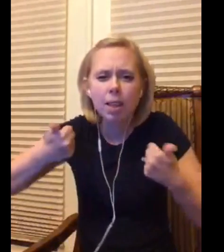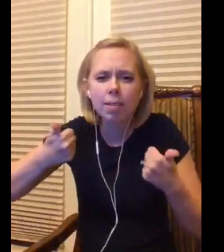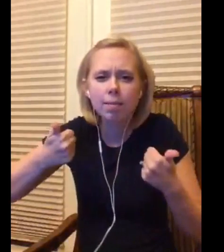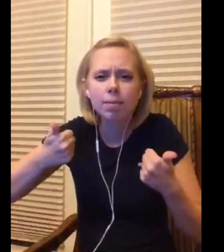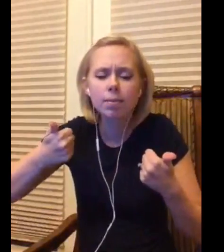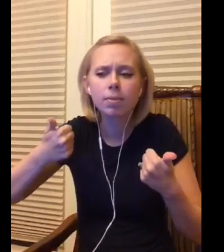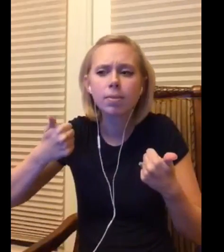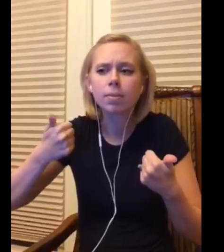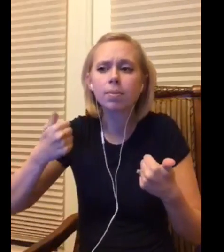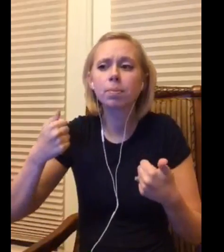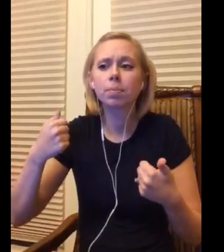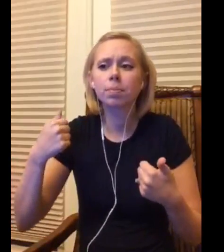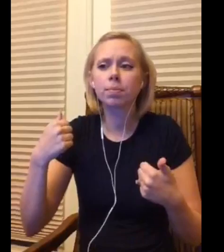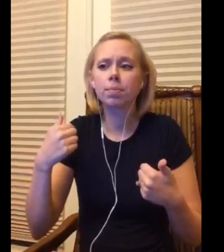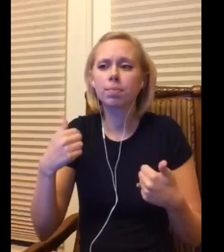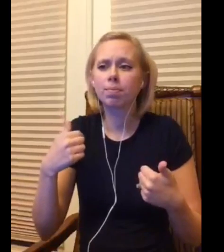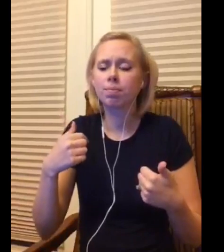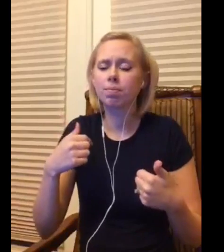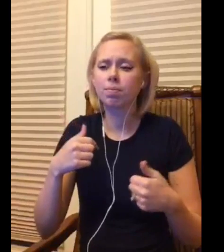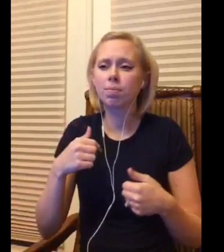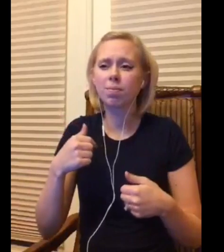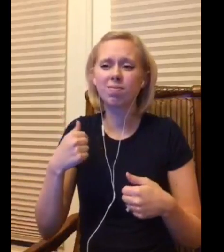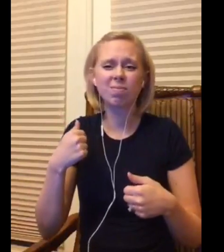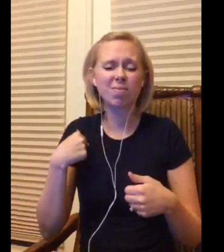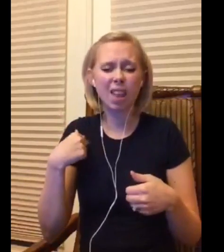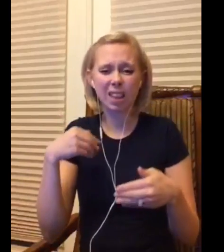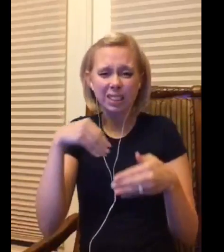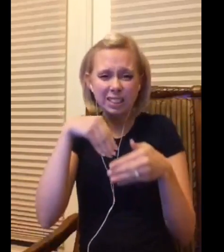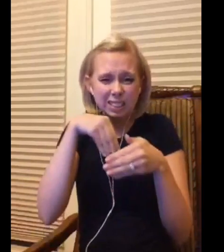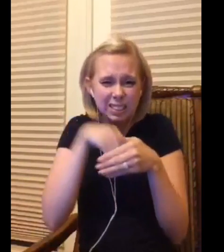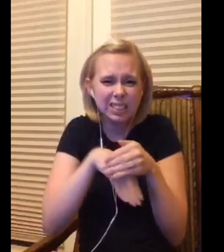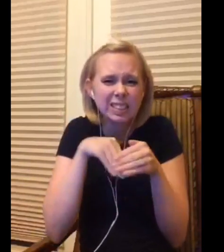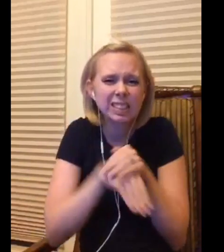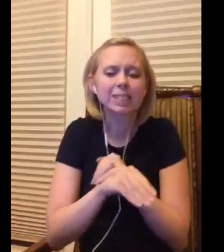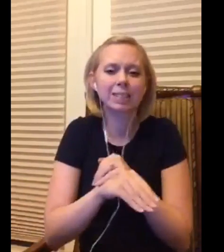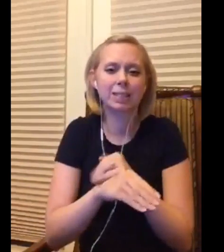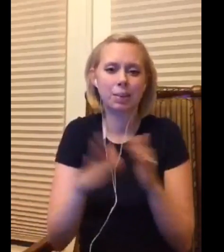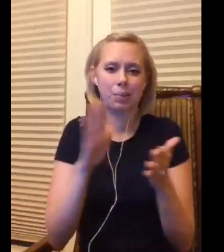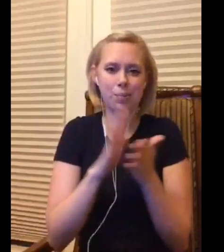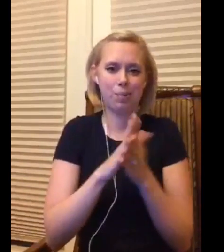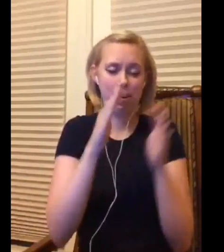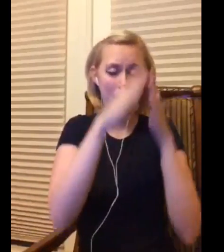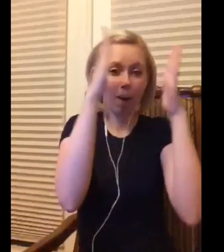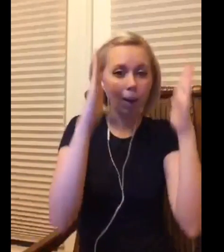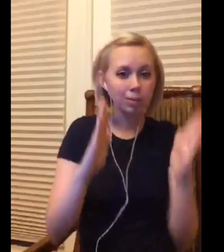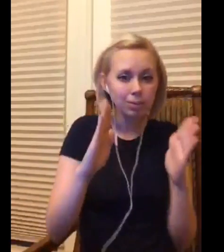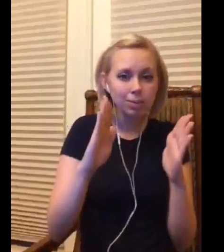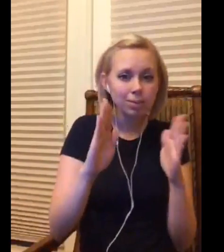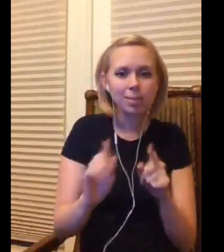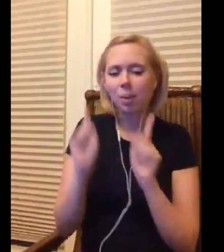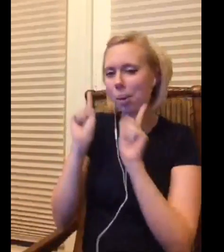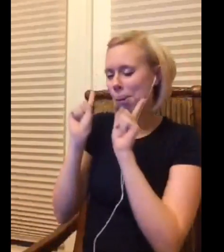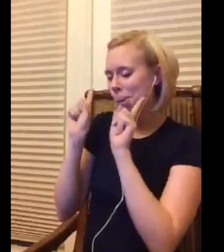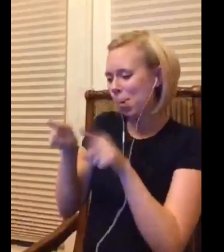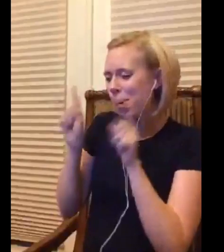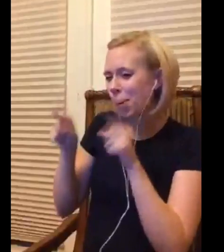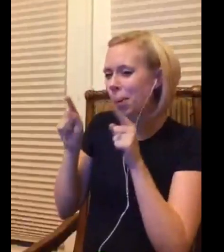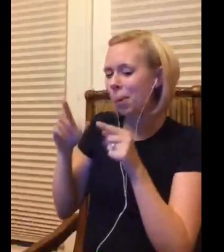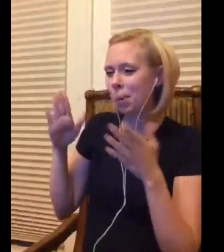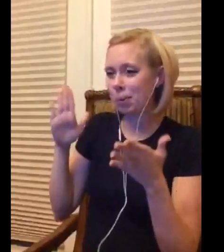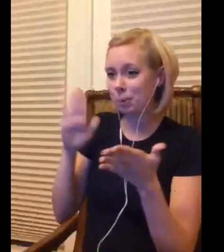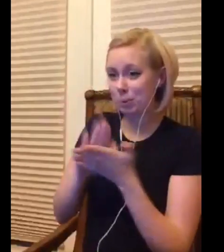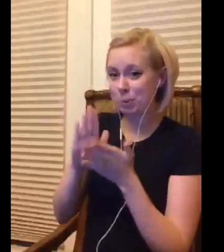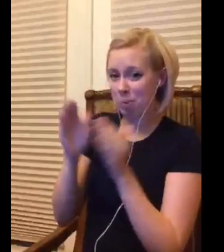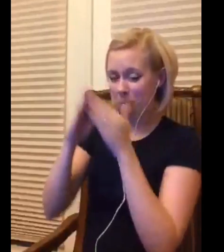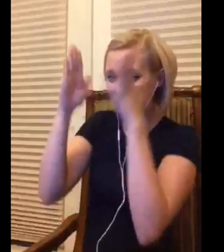have spent my entire life either at the schoolhouse, on the way to the schoolhouse, or talking